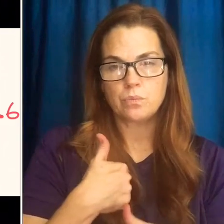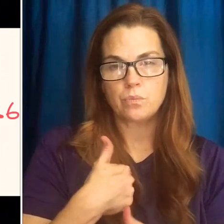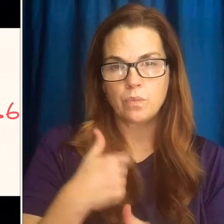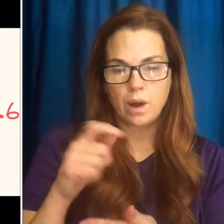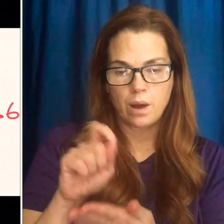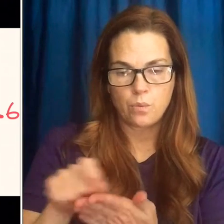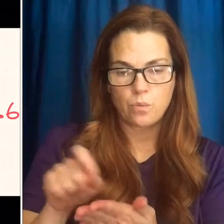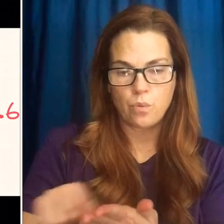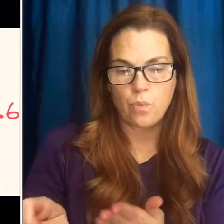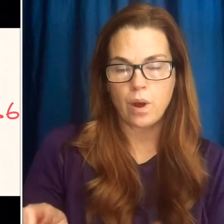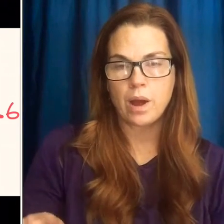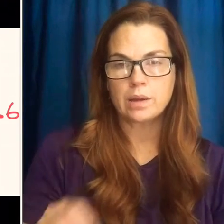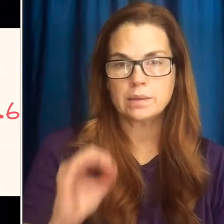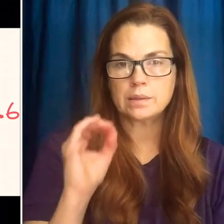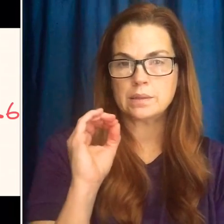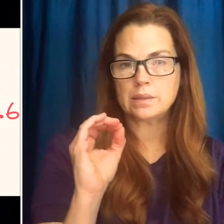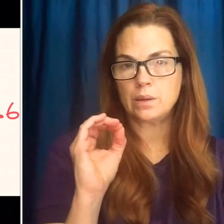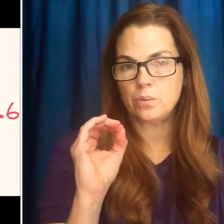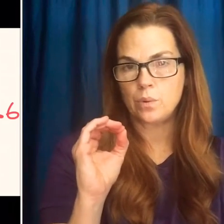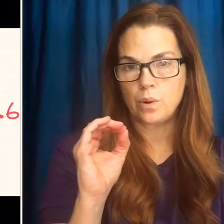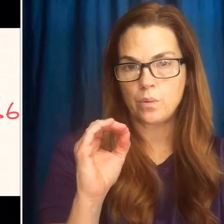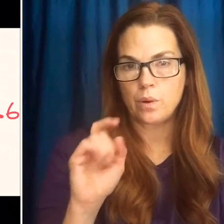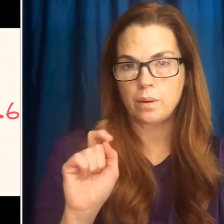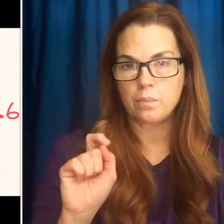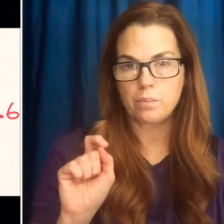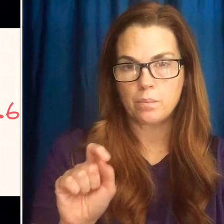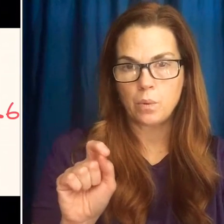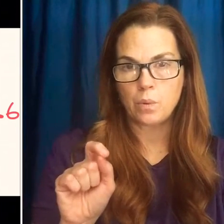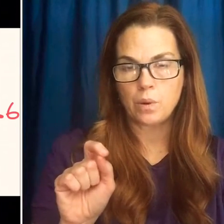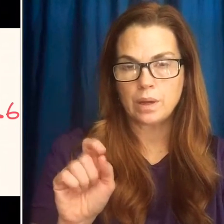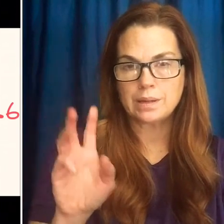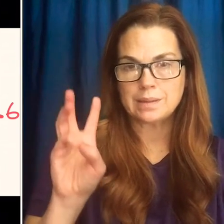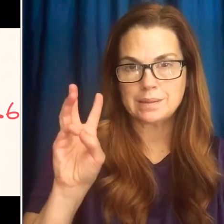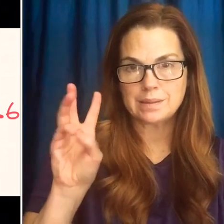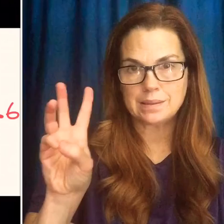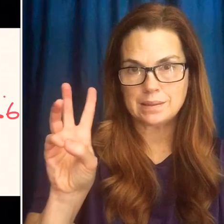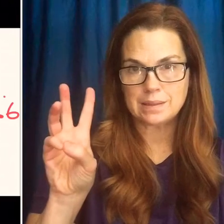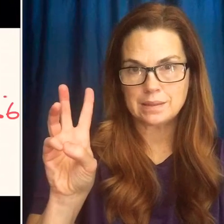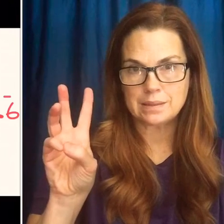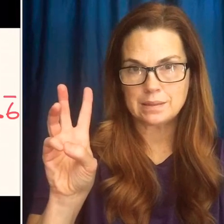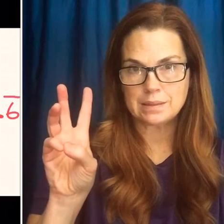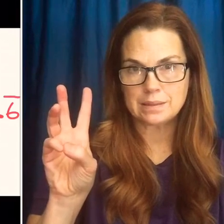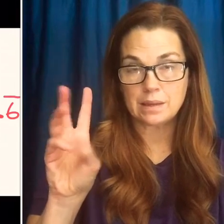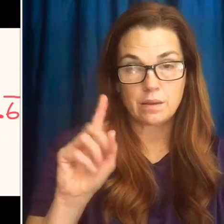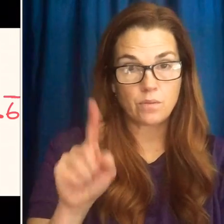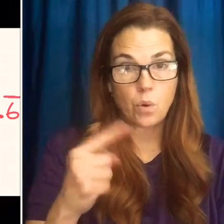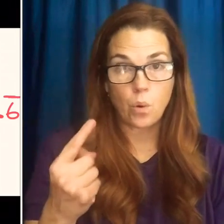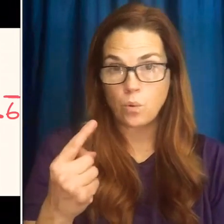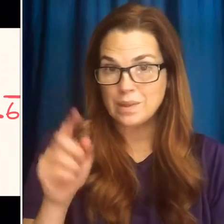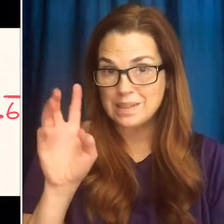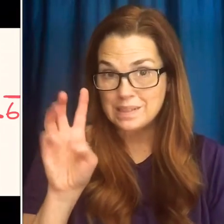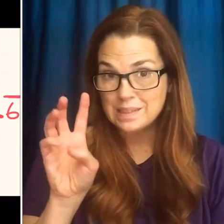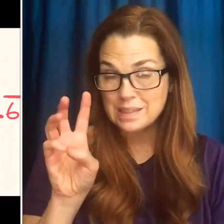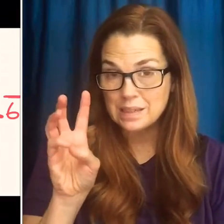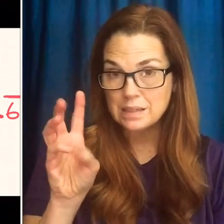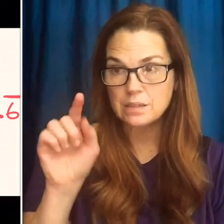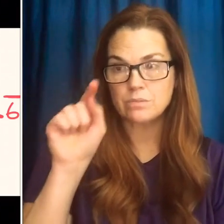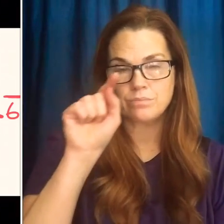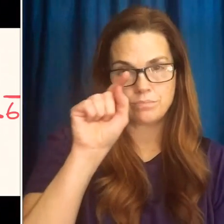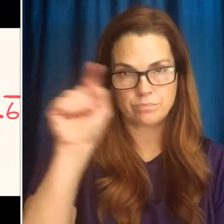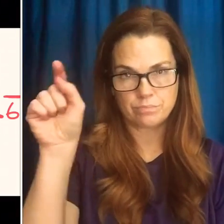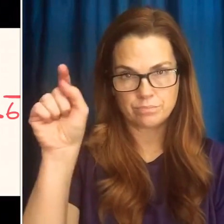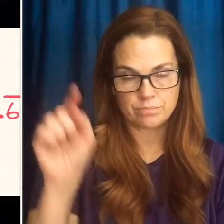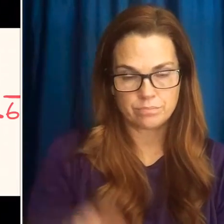0.6. And if all I have is 6 going on and on and on and on, I write a repeating bar over the